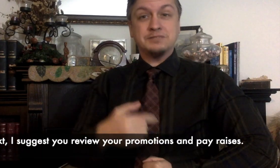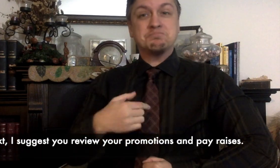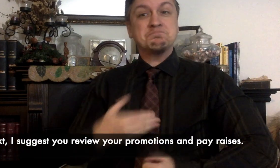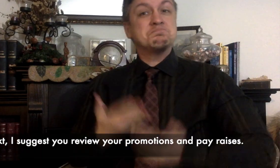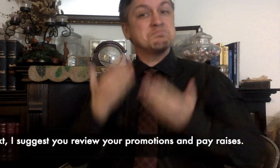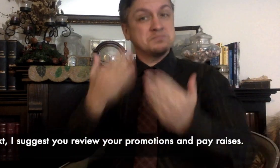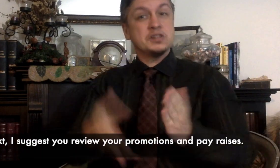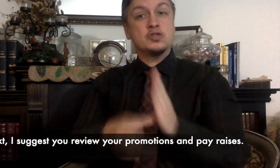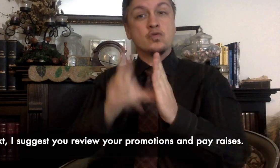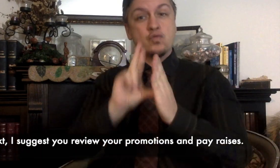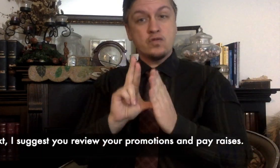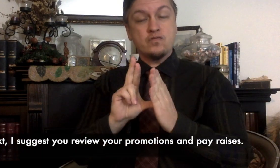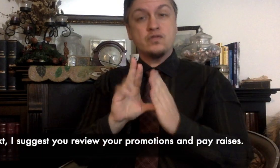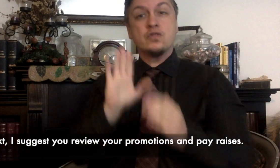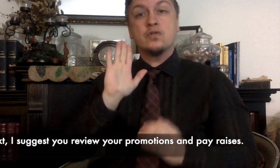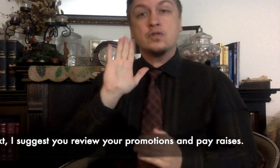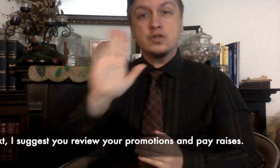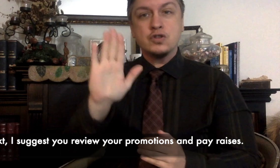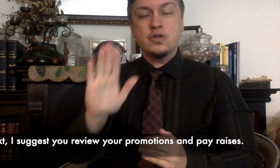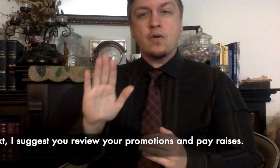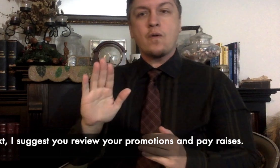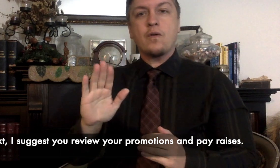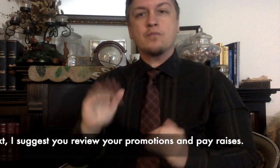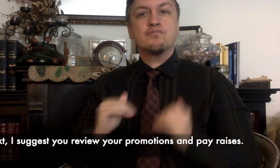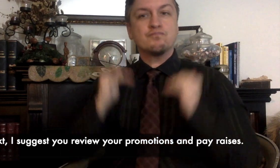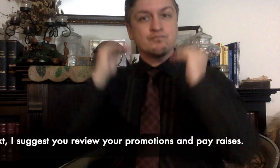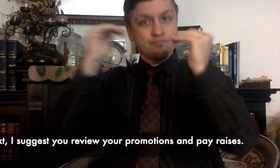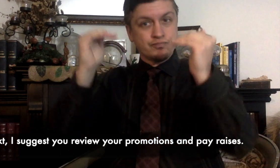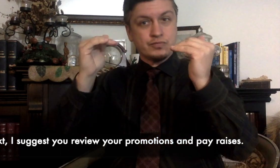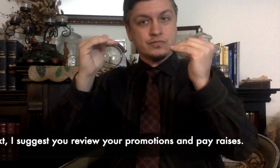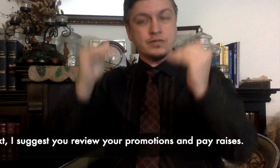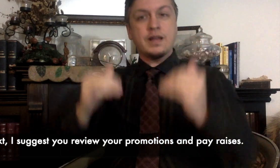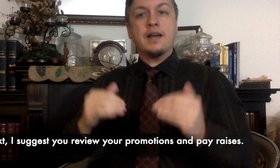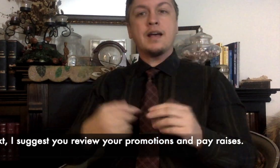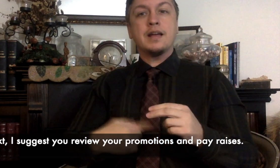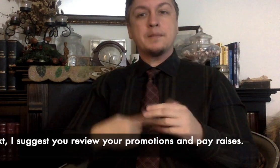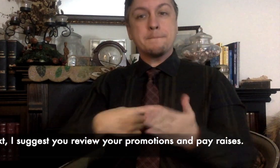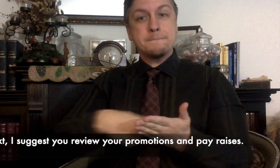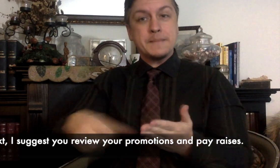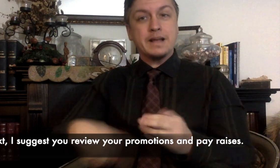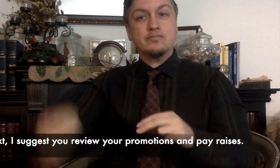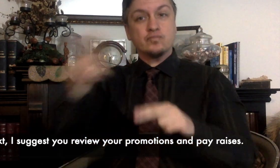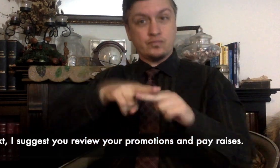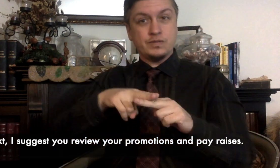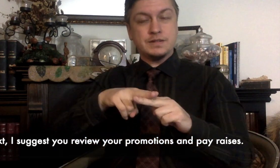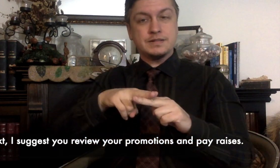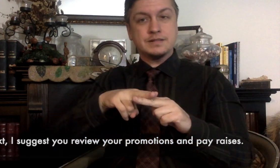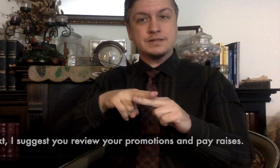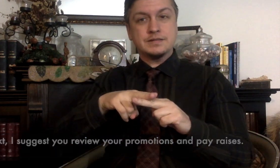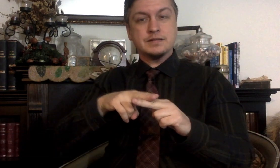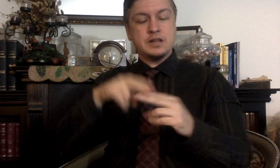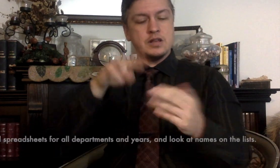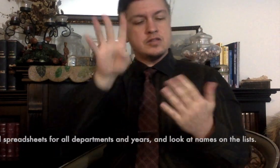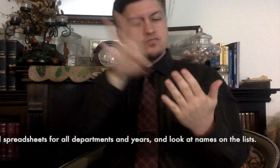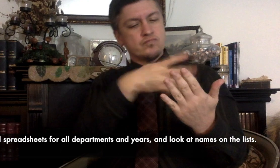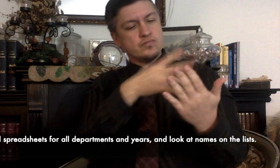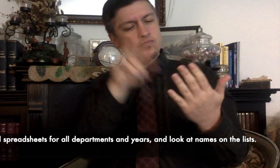Next, I suggest you review your promotions and your pay raises. Read